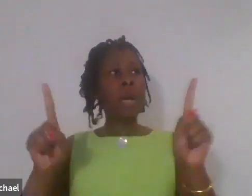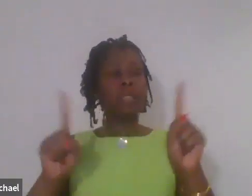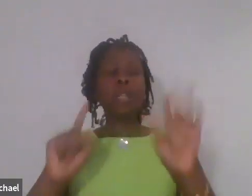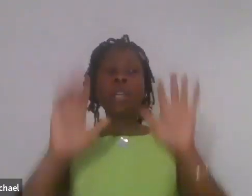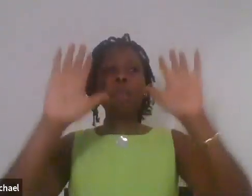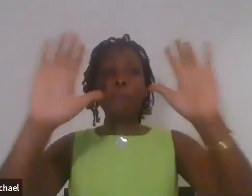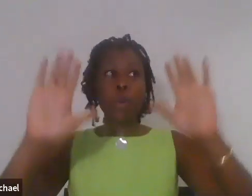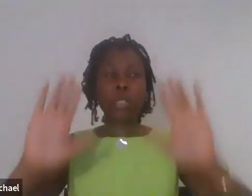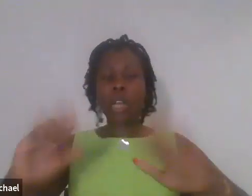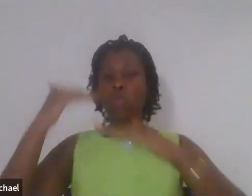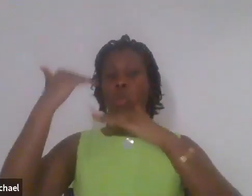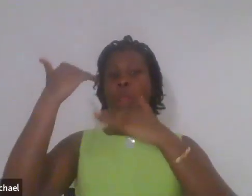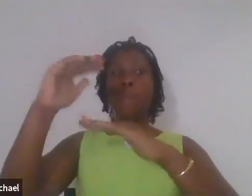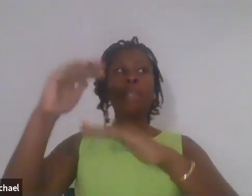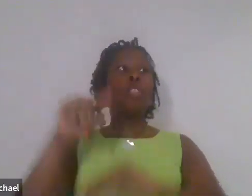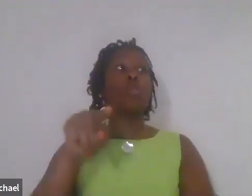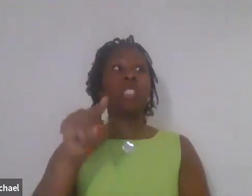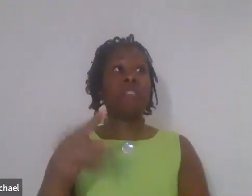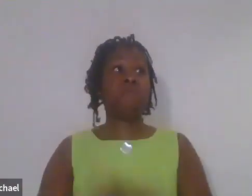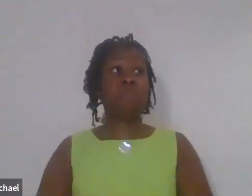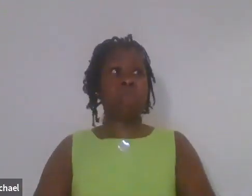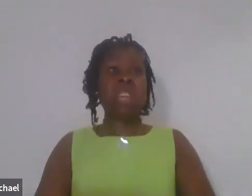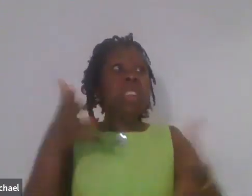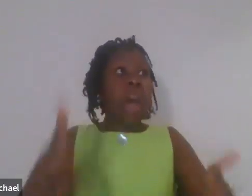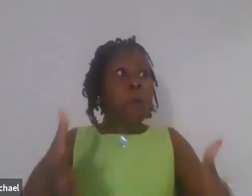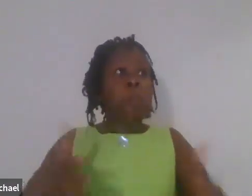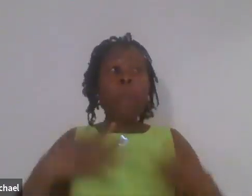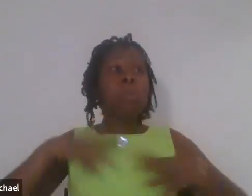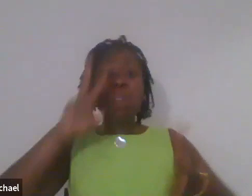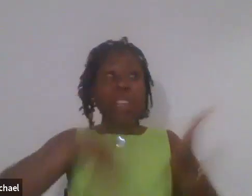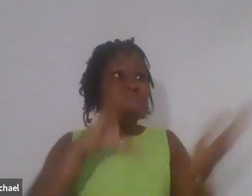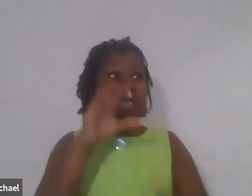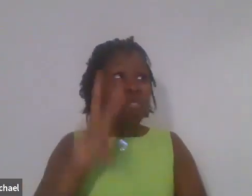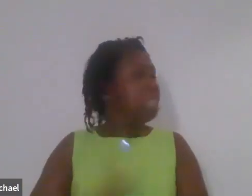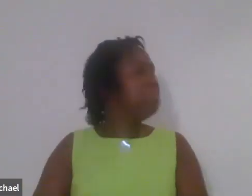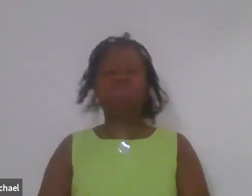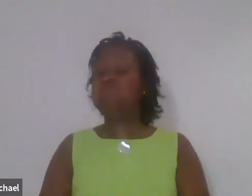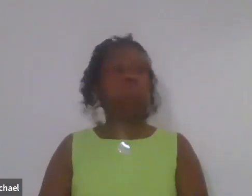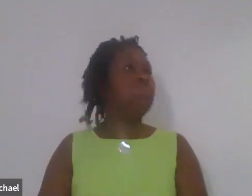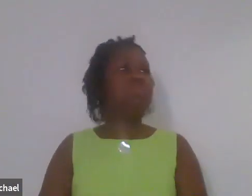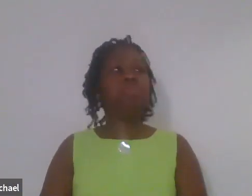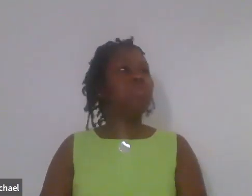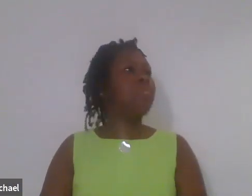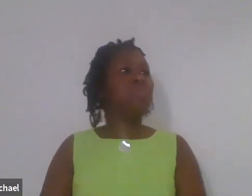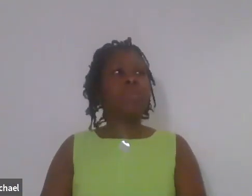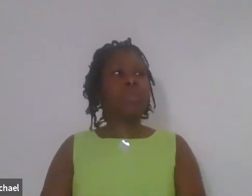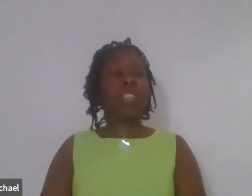social life, but it's very important to limit yourself. People read the CV. Like now, when people will be reading your